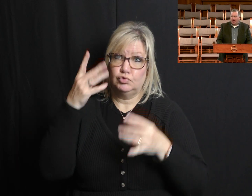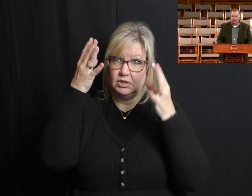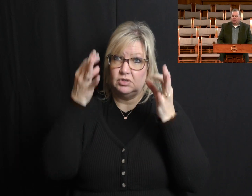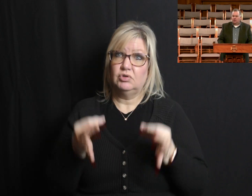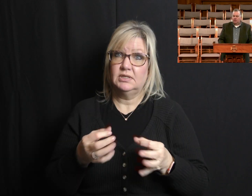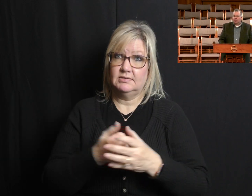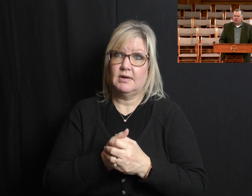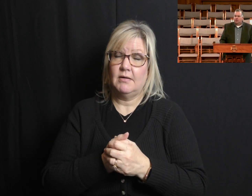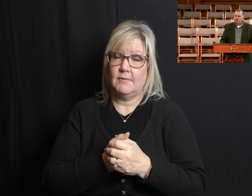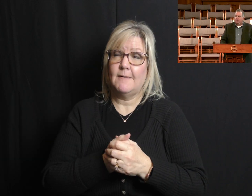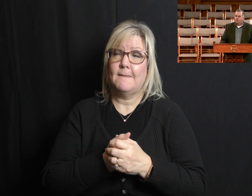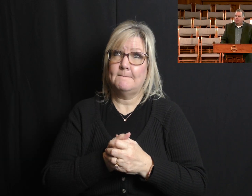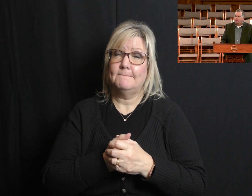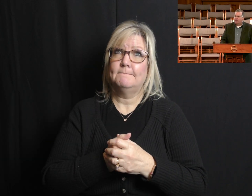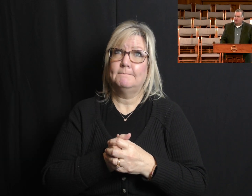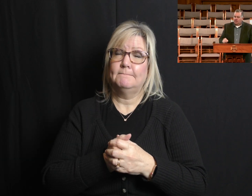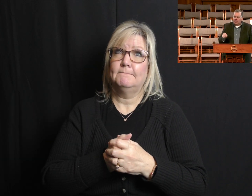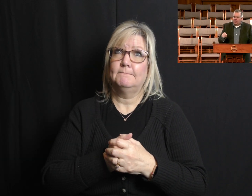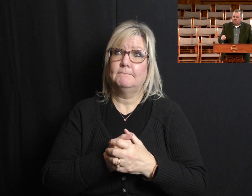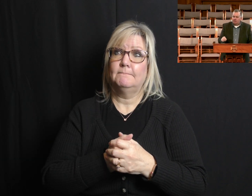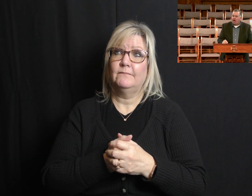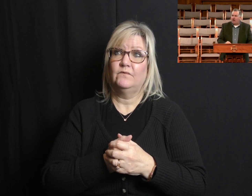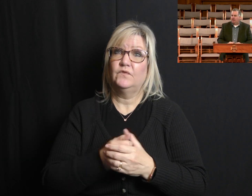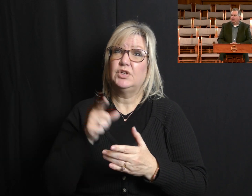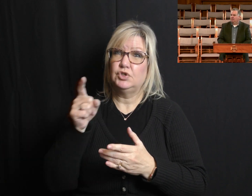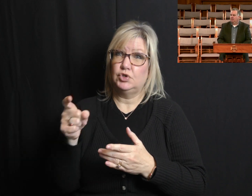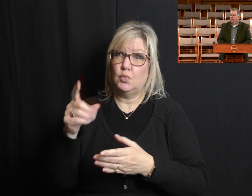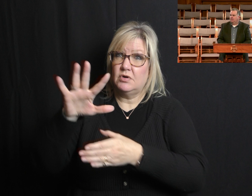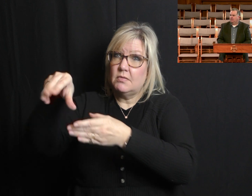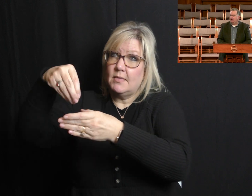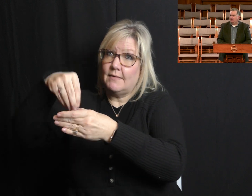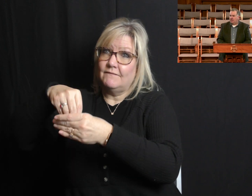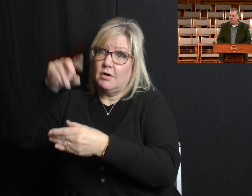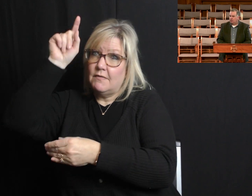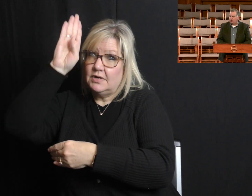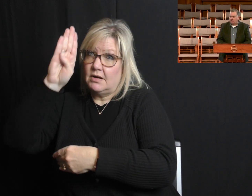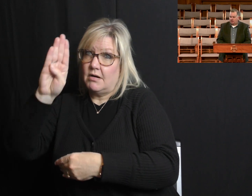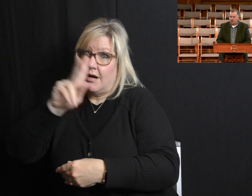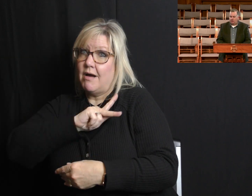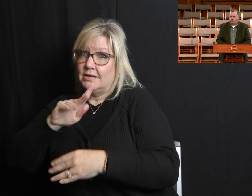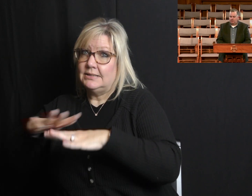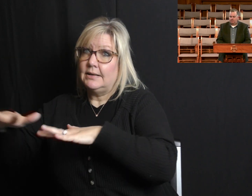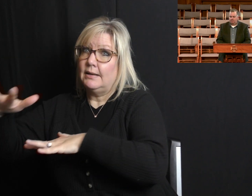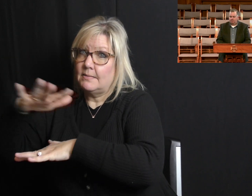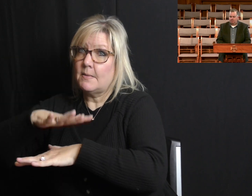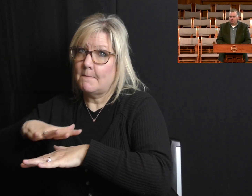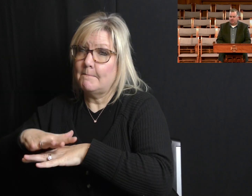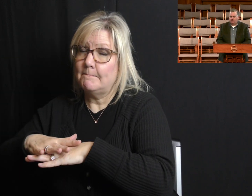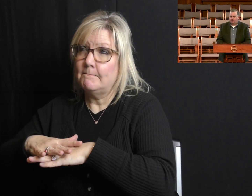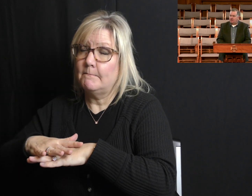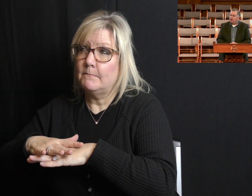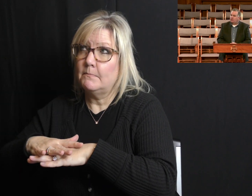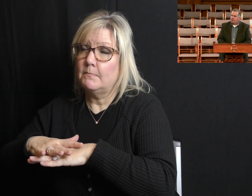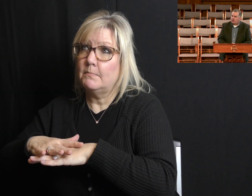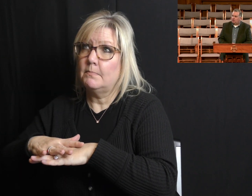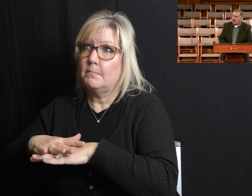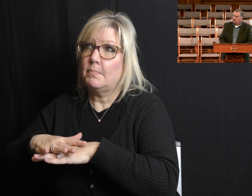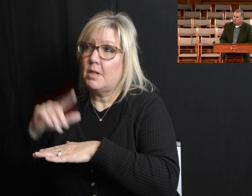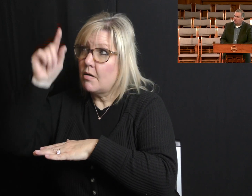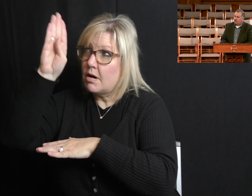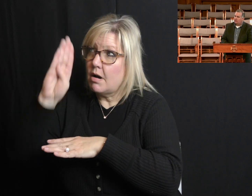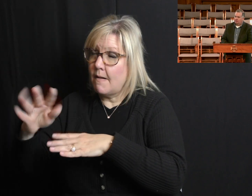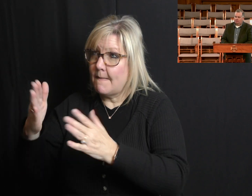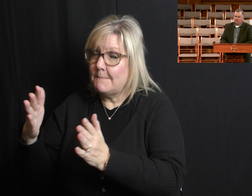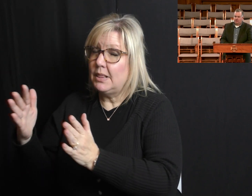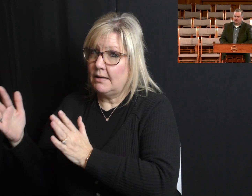our lives in the kingdom of God and in things which are eternal. Fear steals